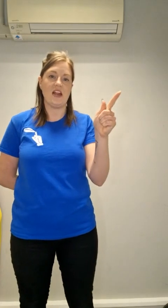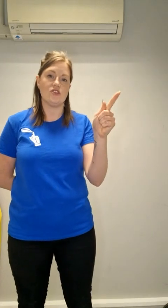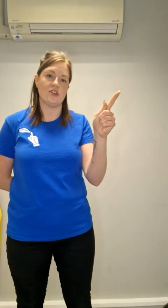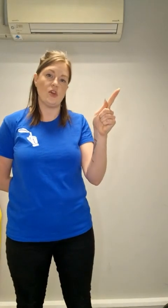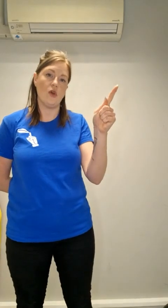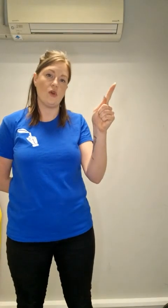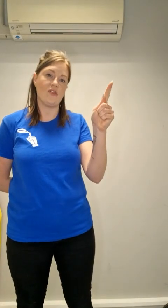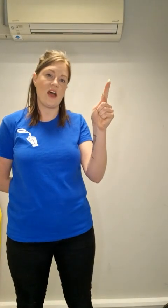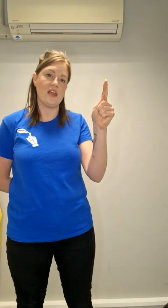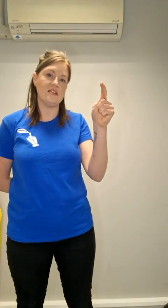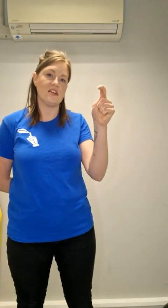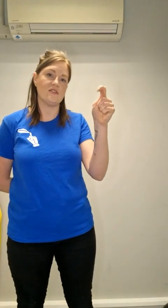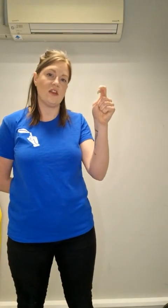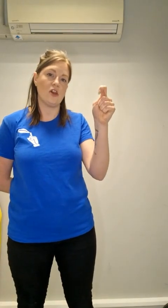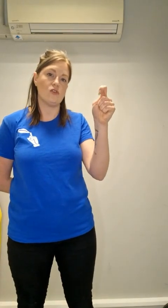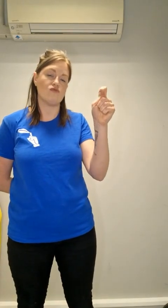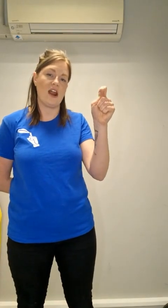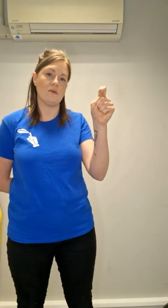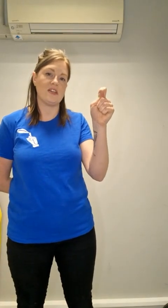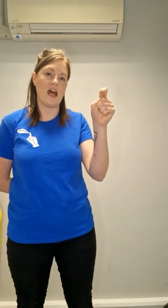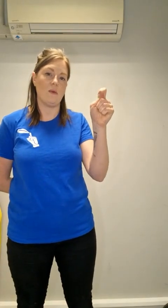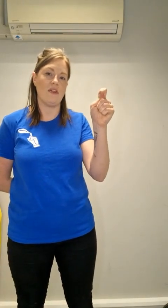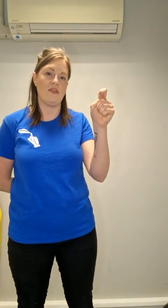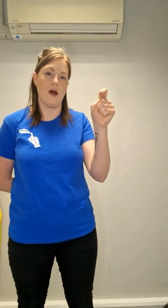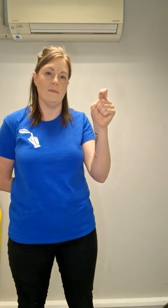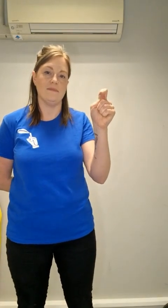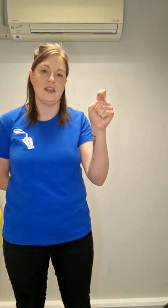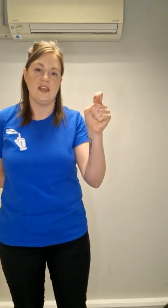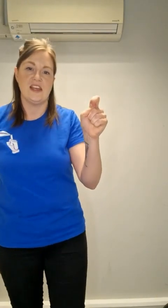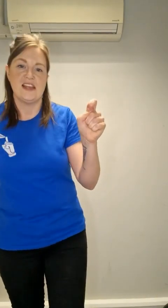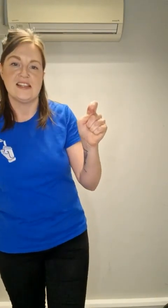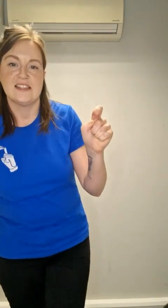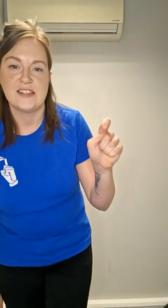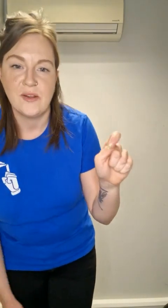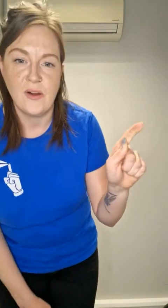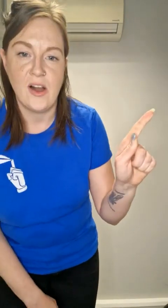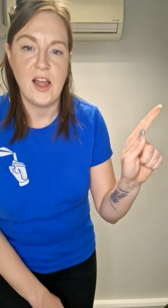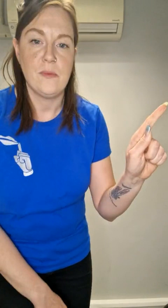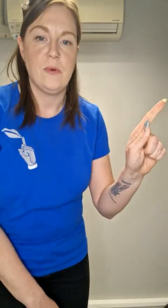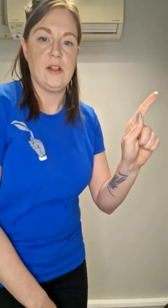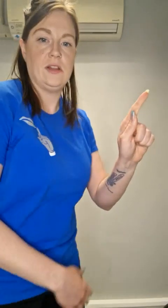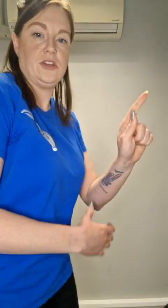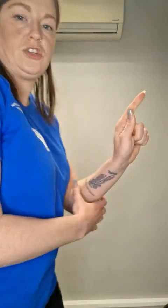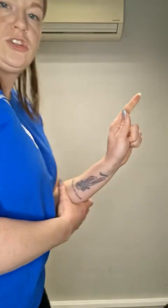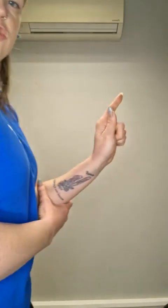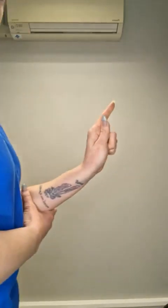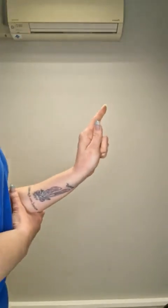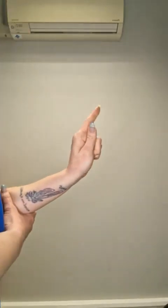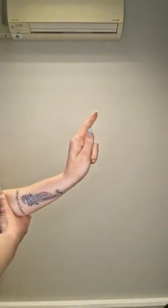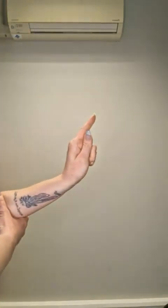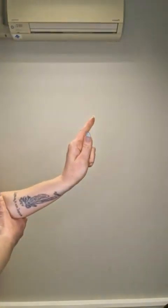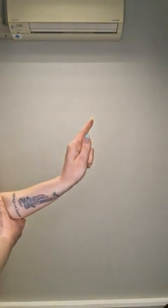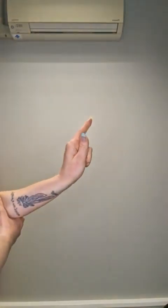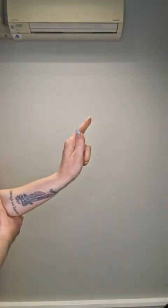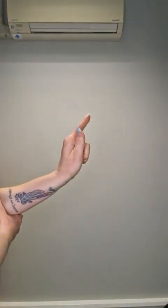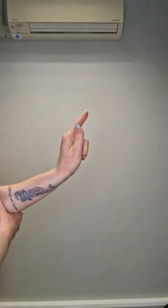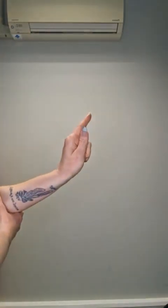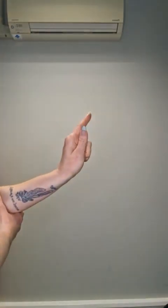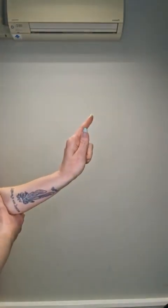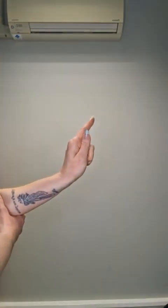just hook that index finger round our thumb. So I will show you here again. So take our